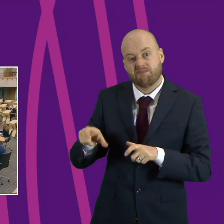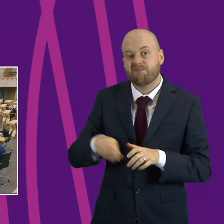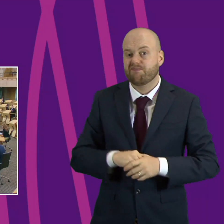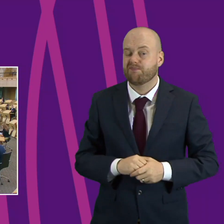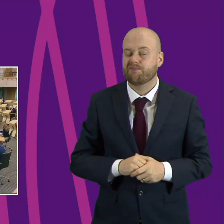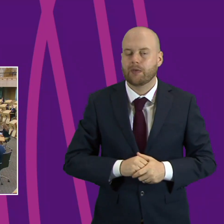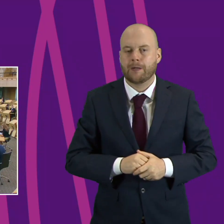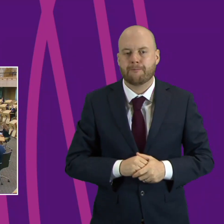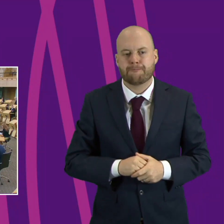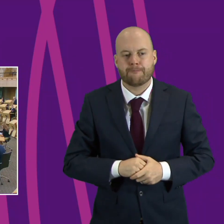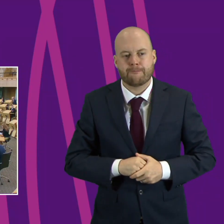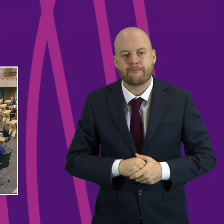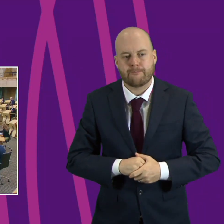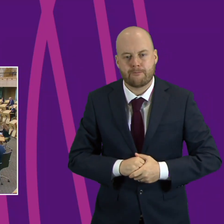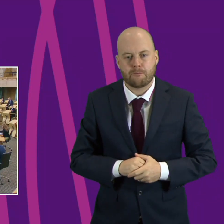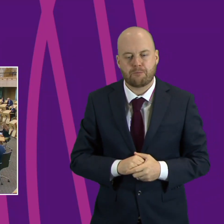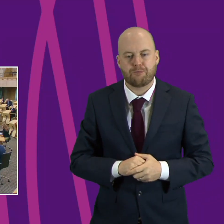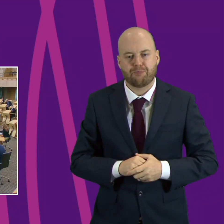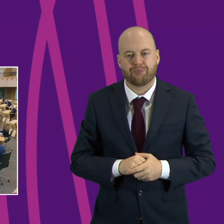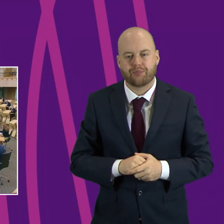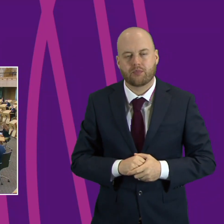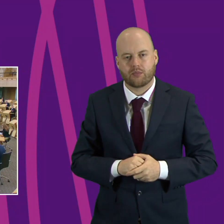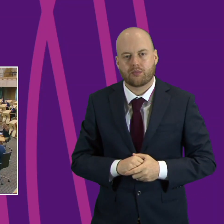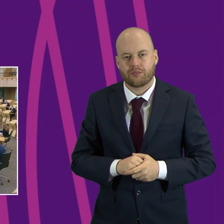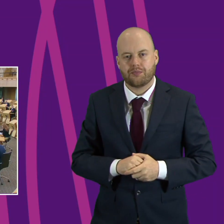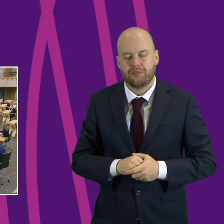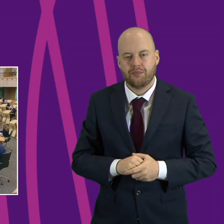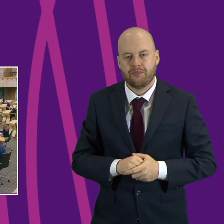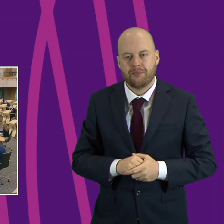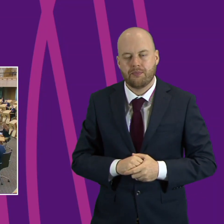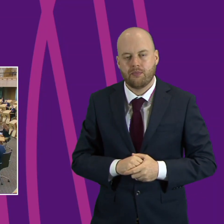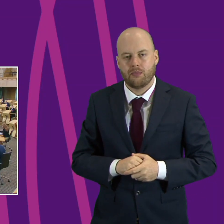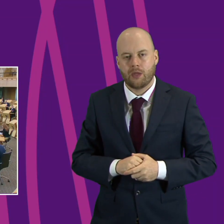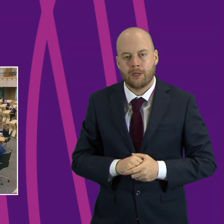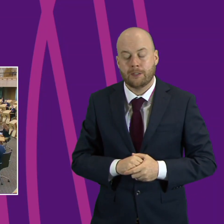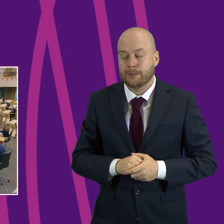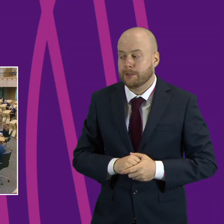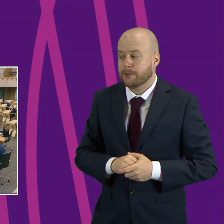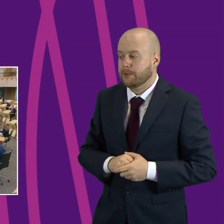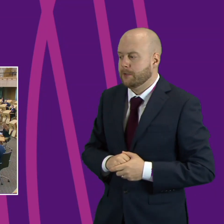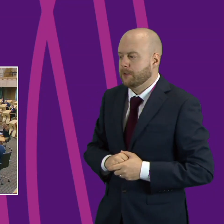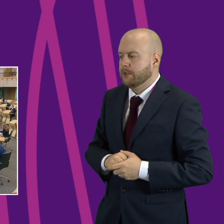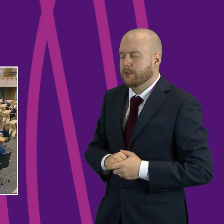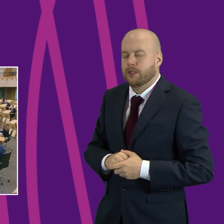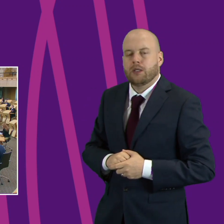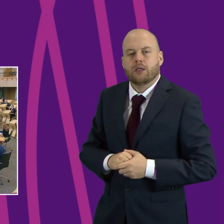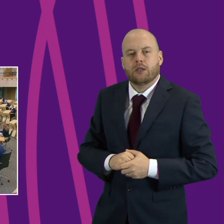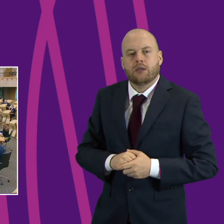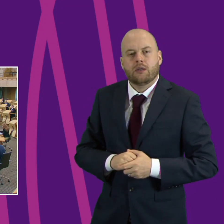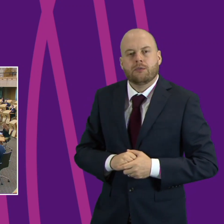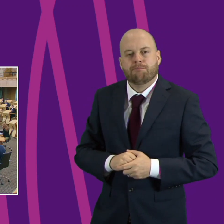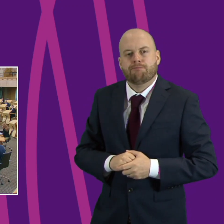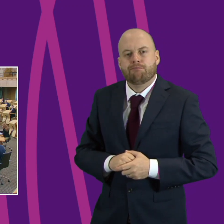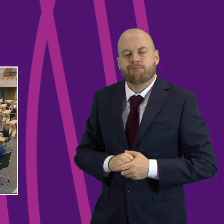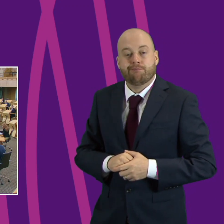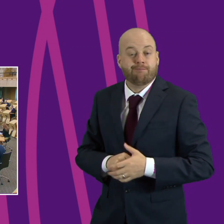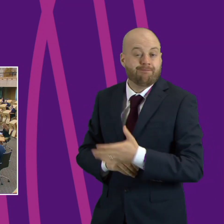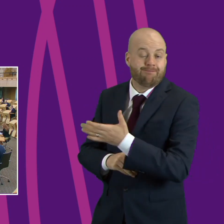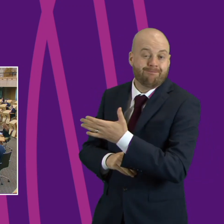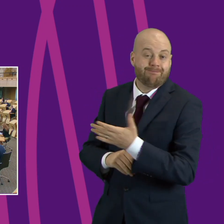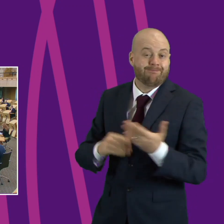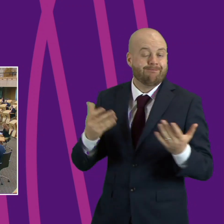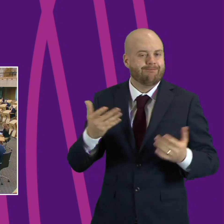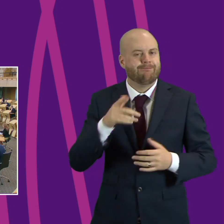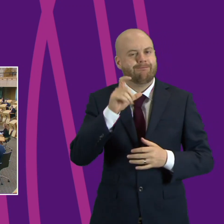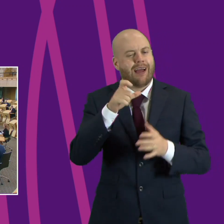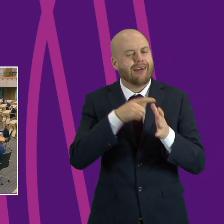by Kenneth Gibson. Thank you very much. Cabinet Secretary, looking ahead, I don't need to tell the Cabinet Secretary how much cancer screening